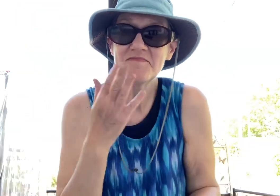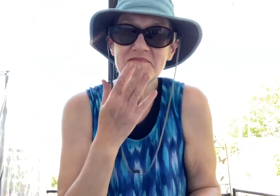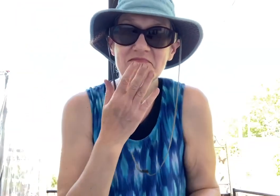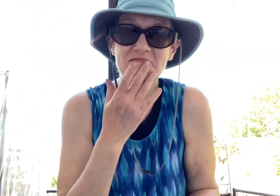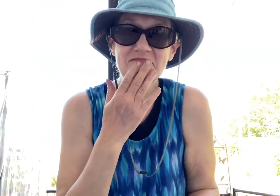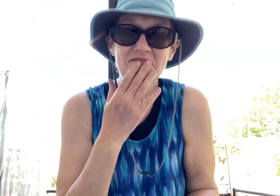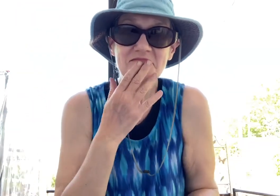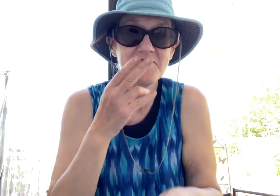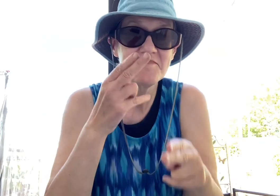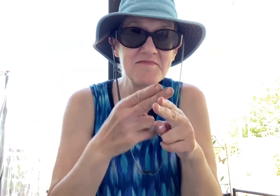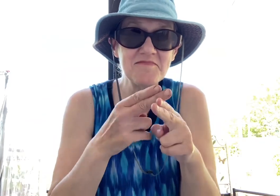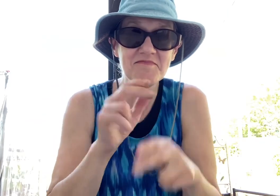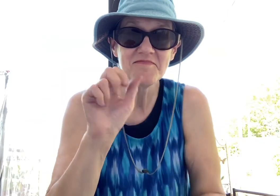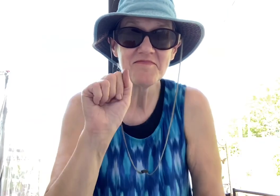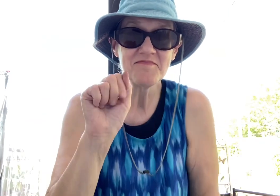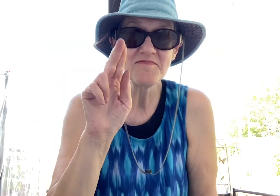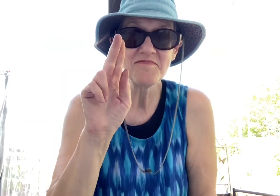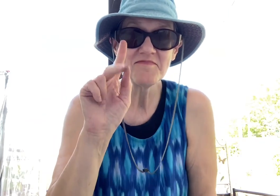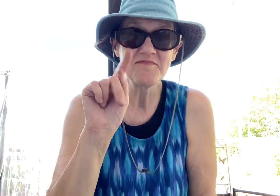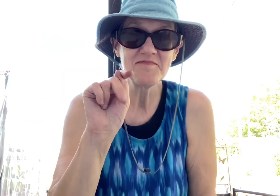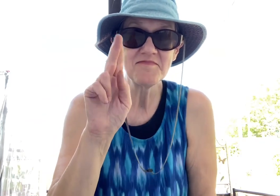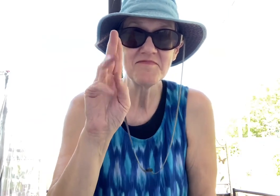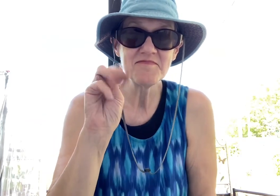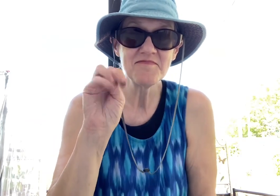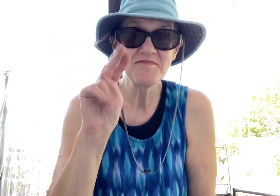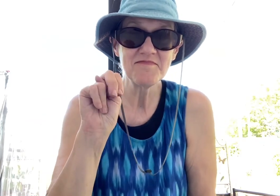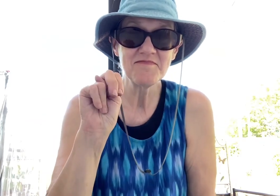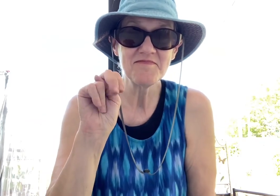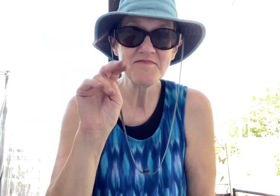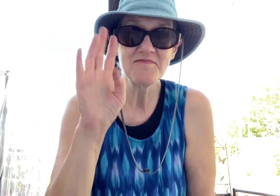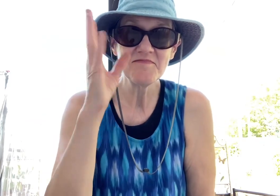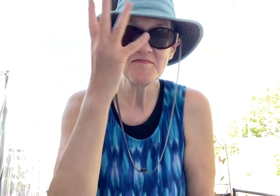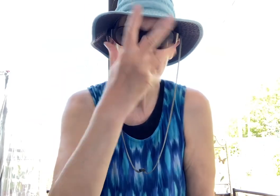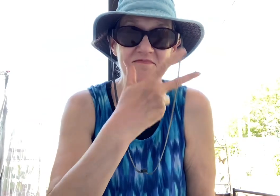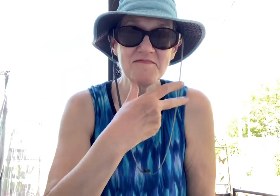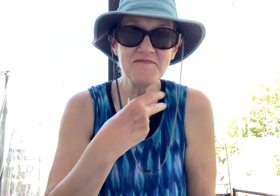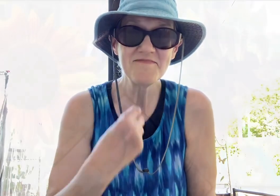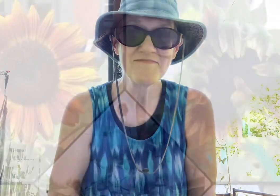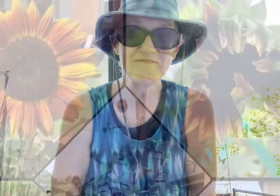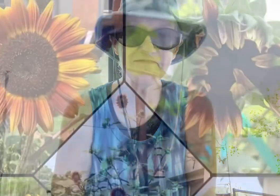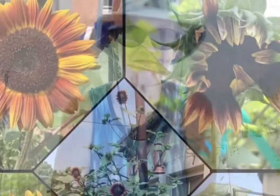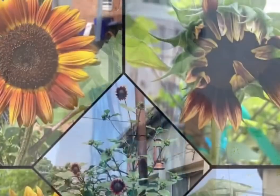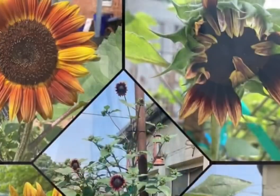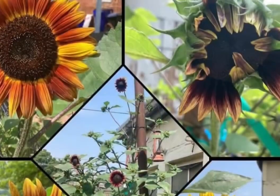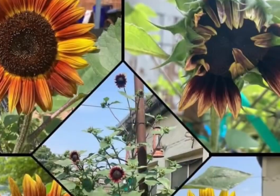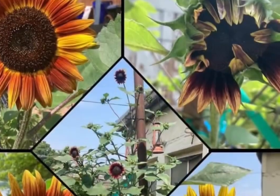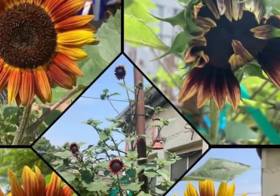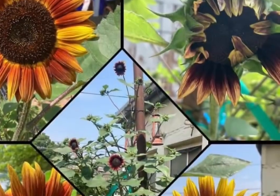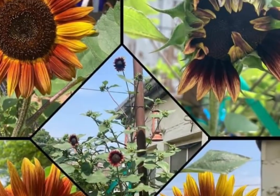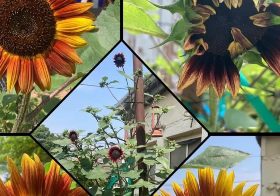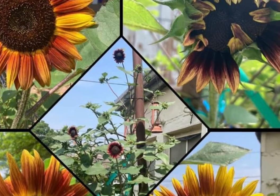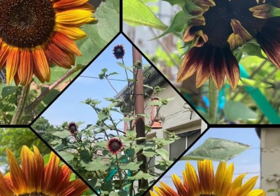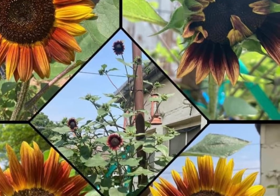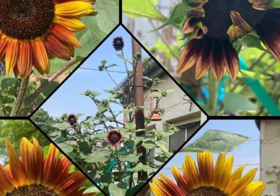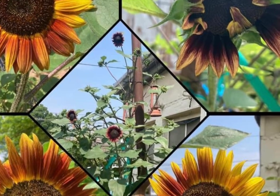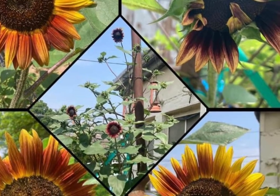multi-heading, variety of colors sunflowers called Autumn Beauty.